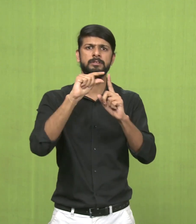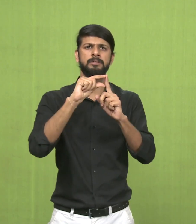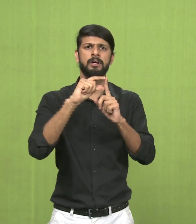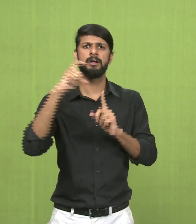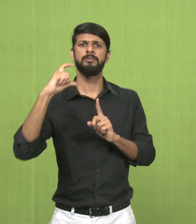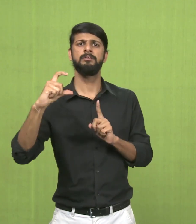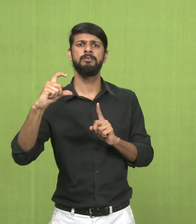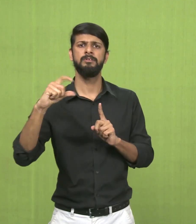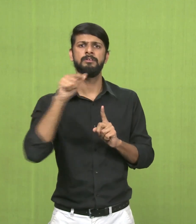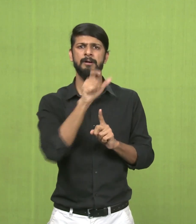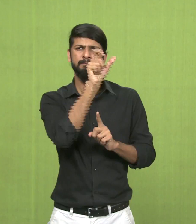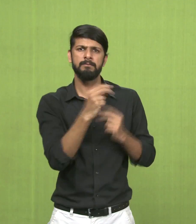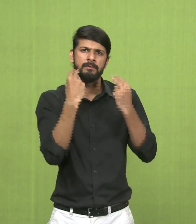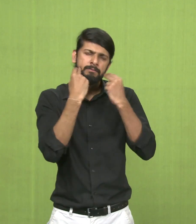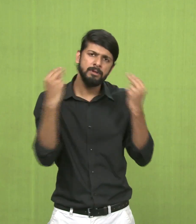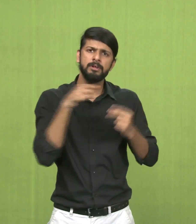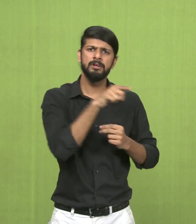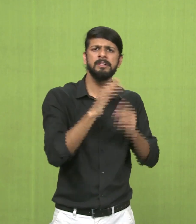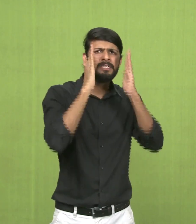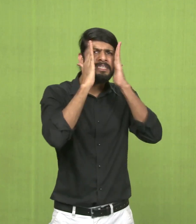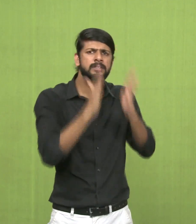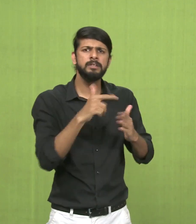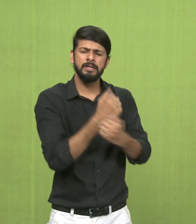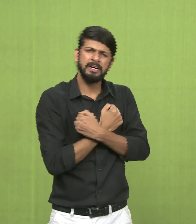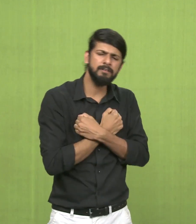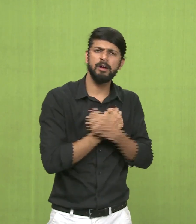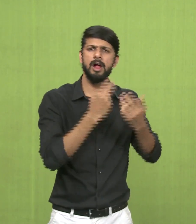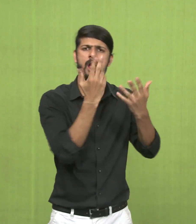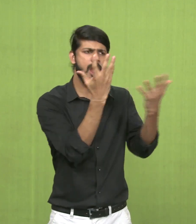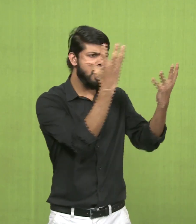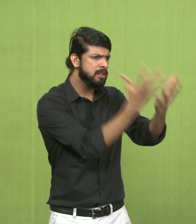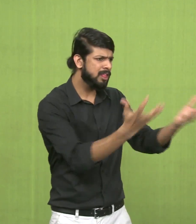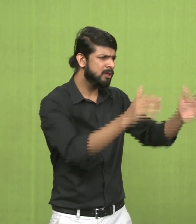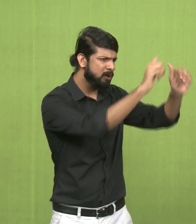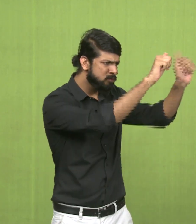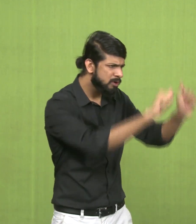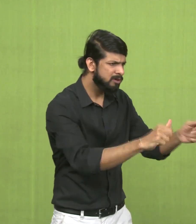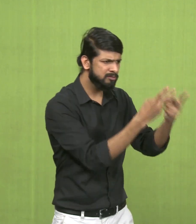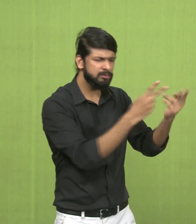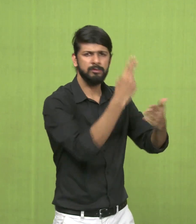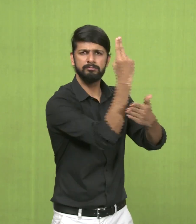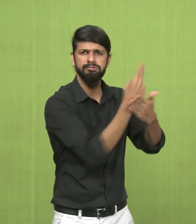One of the most famous still life artists is Paul Cézanne.